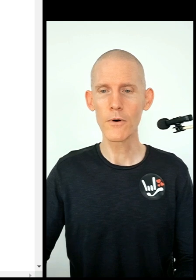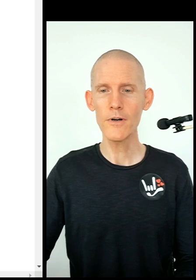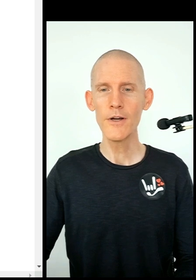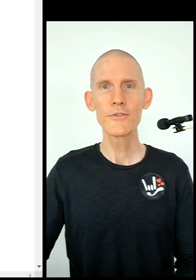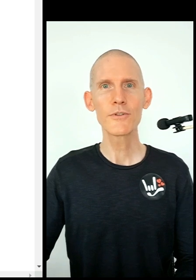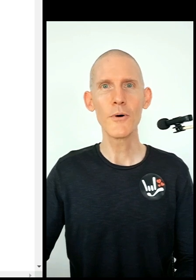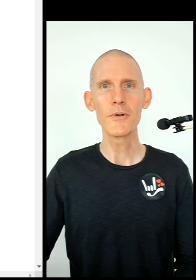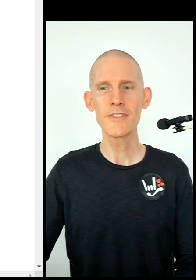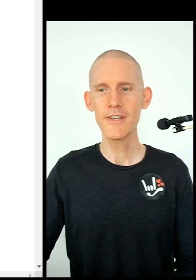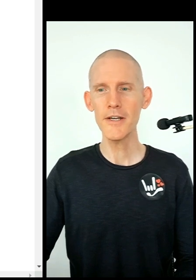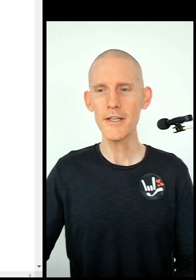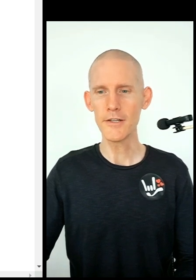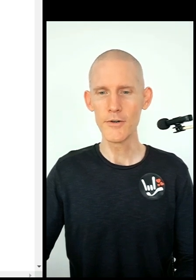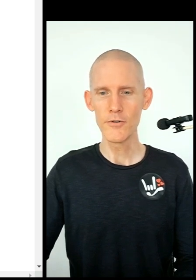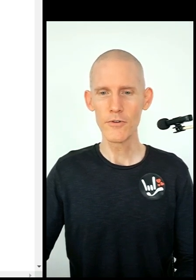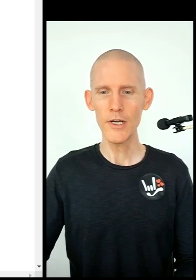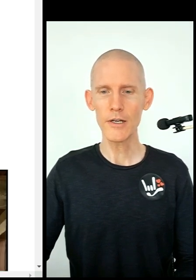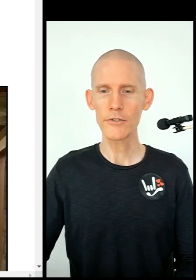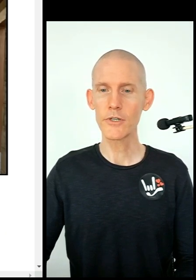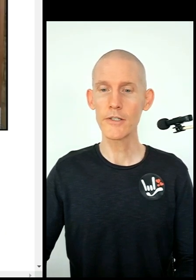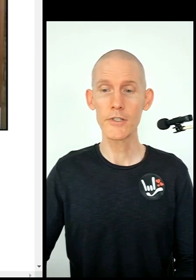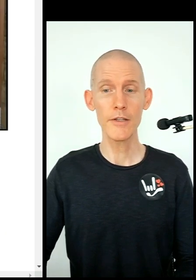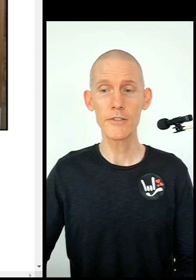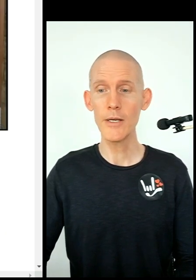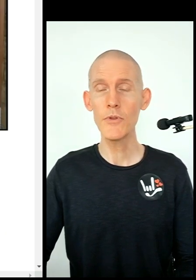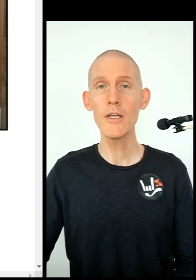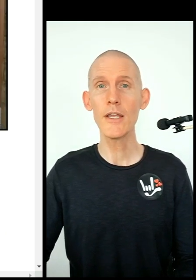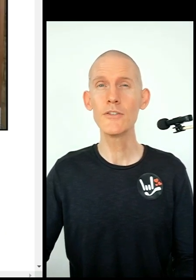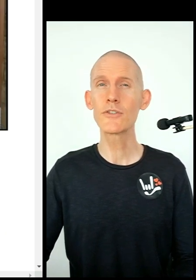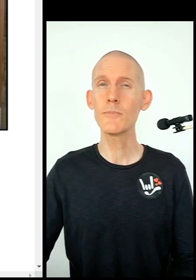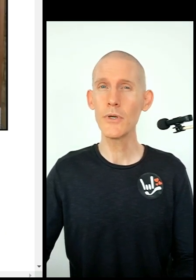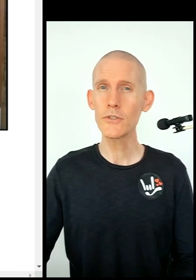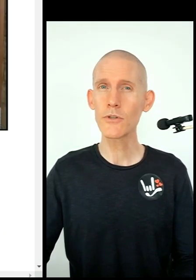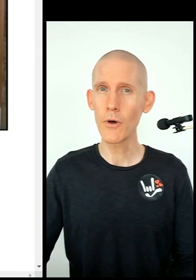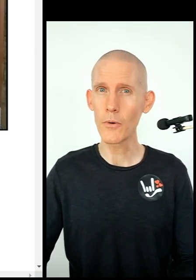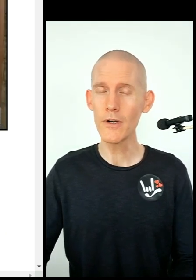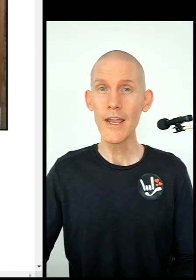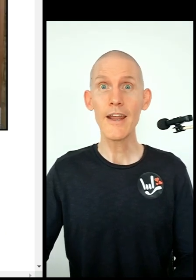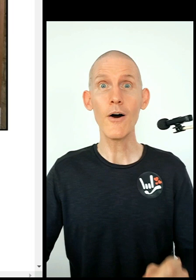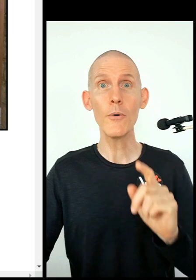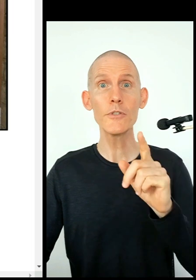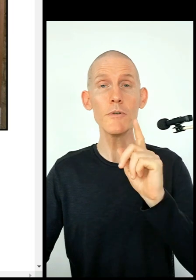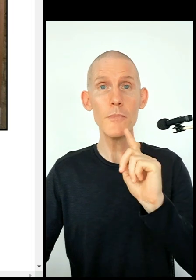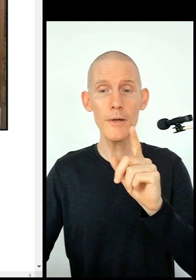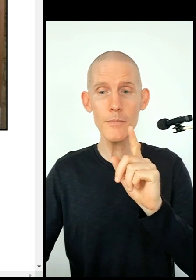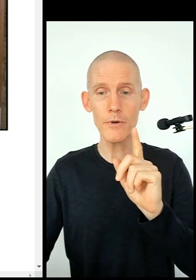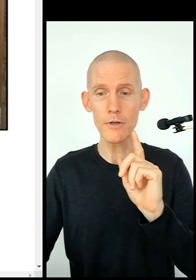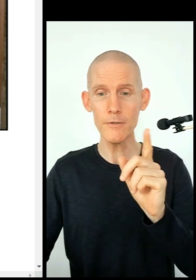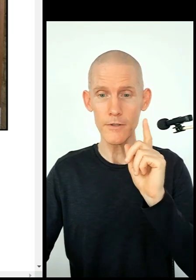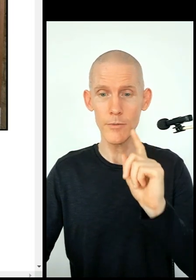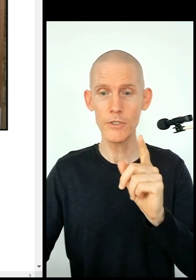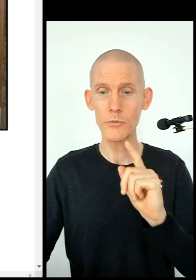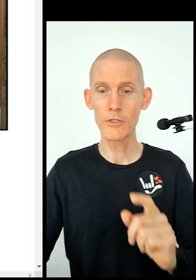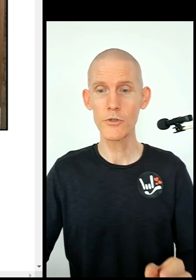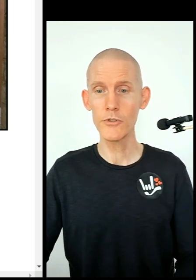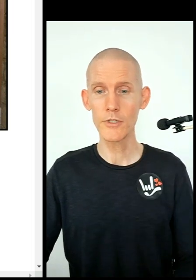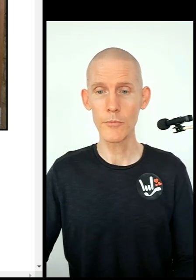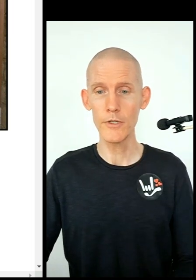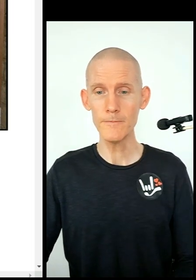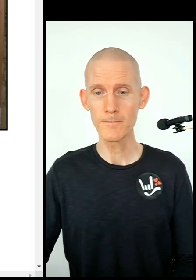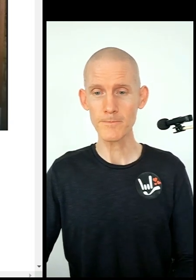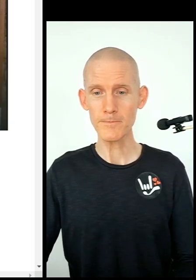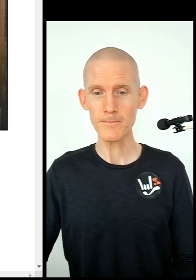scroll for slower signing. Right, and I'll assign the same thing again, just a bit slower. And always remember, let me just quick